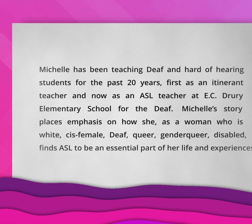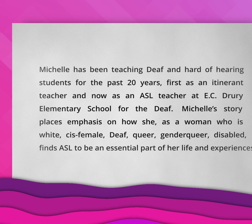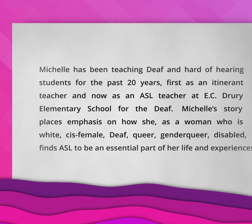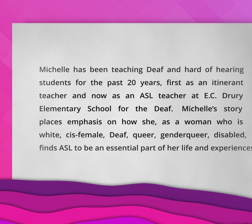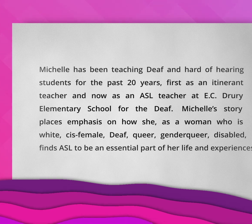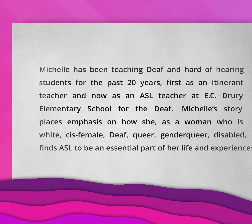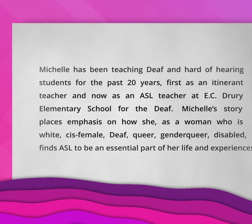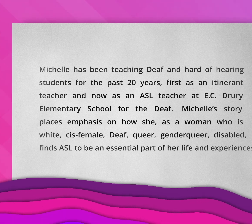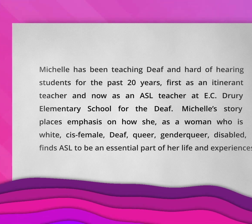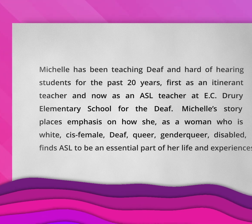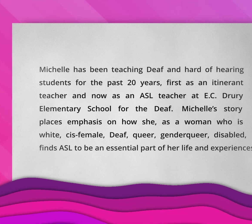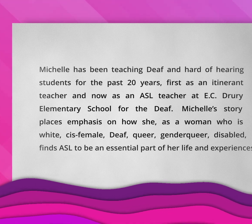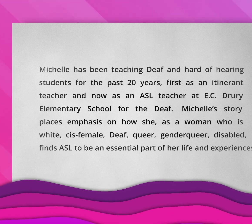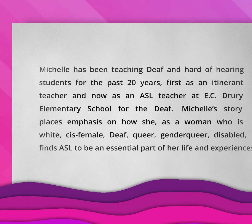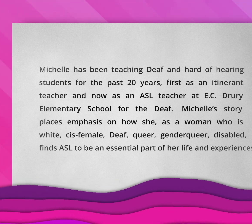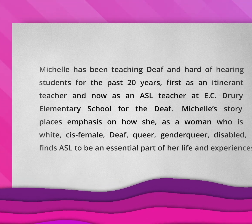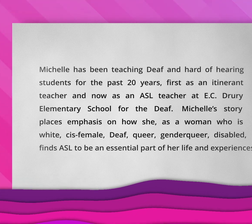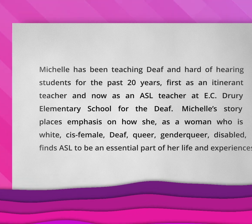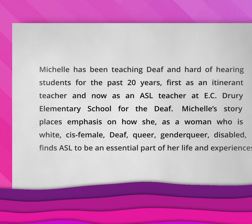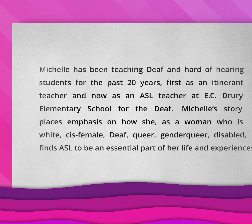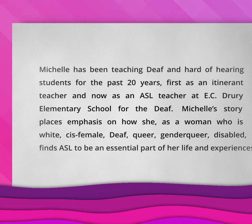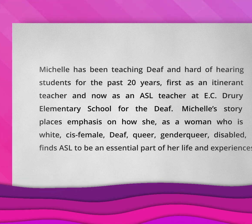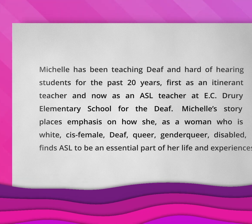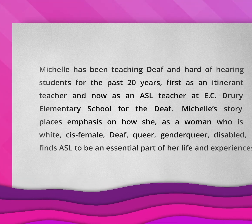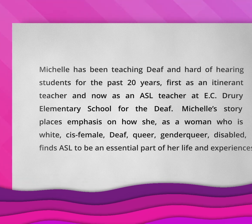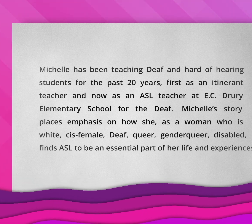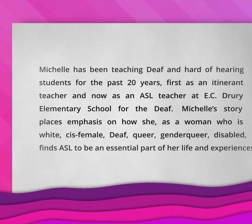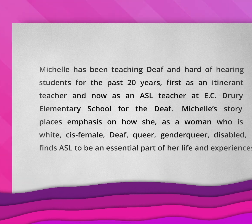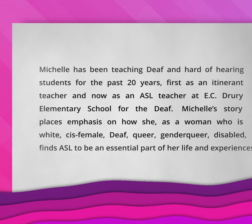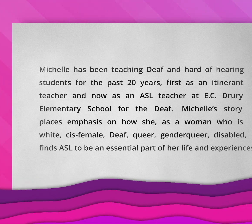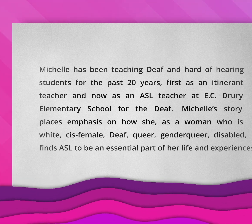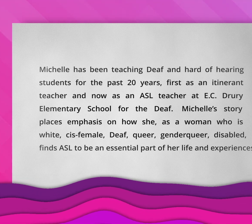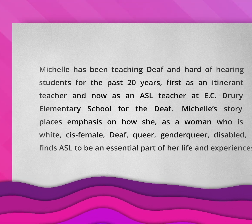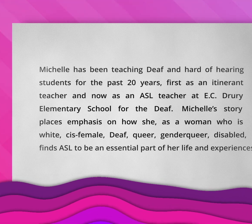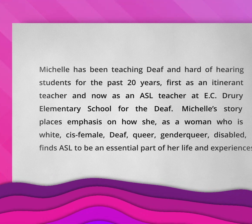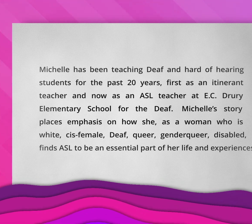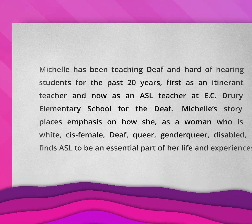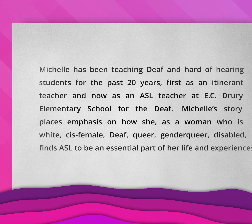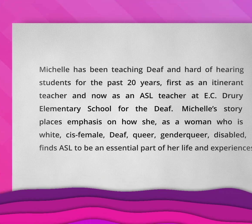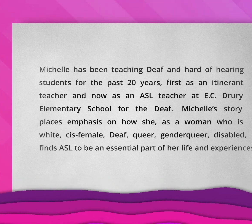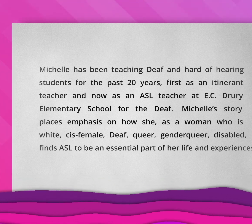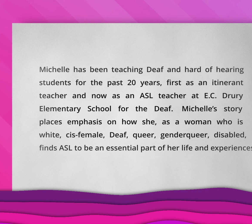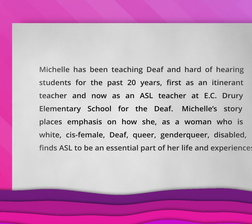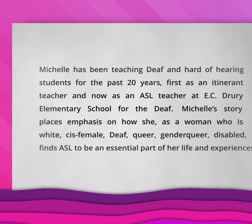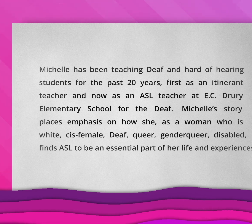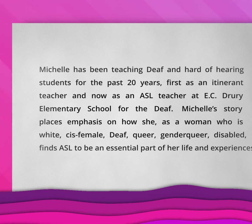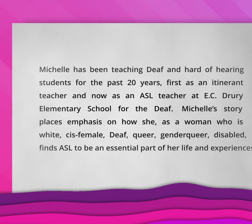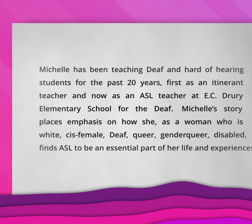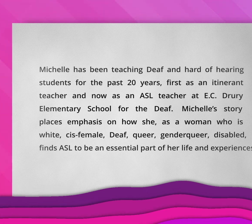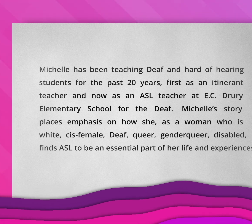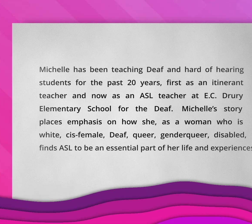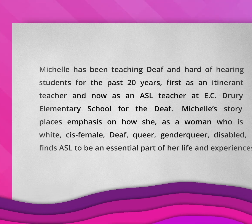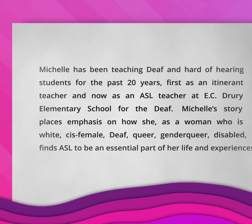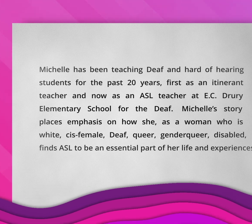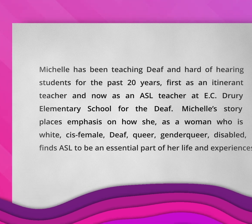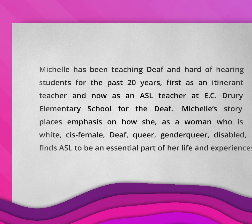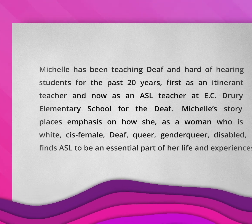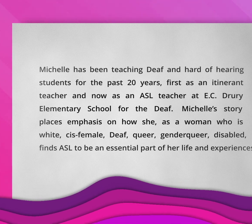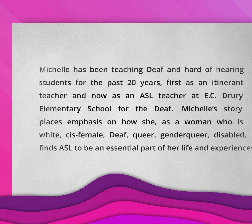has been teaching deaf and hard of hearing students for the past 20 years, first as an itinerant teacher and now as an ASL teacher at E.C. Drury